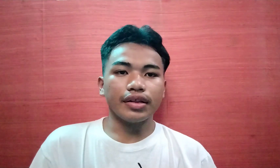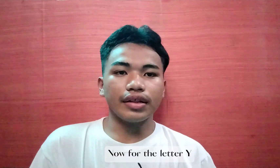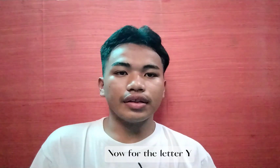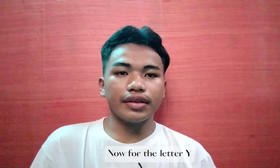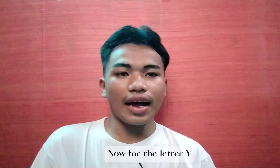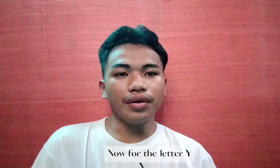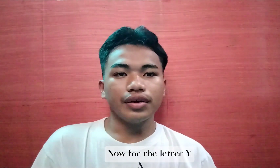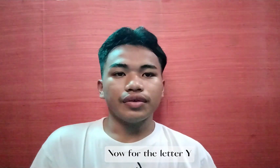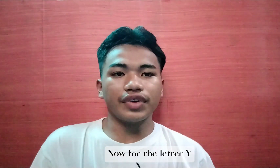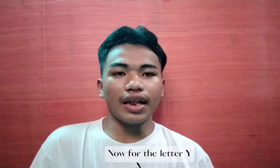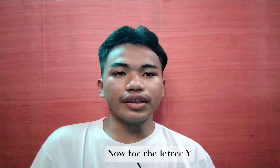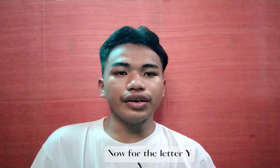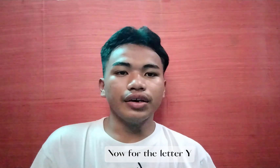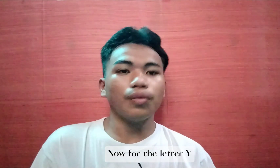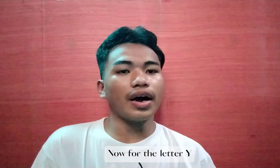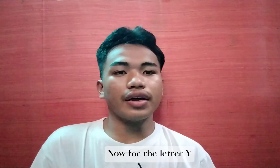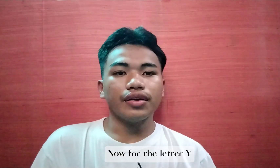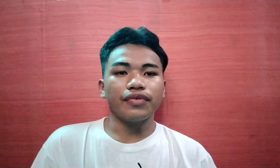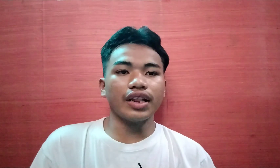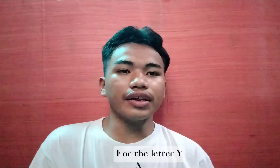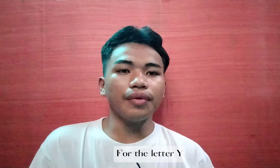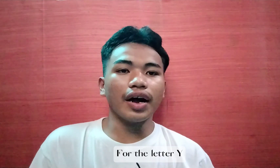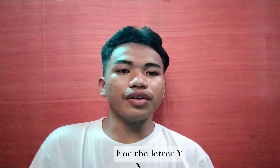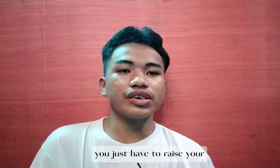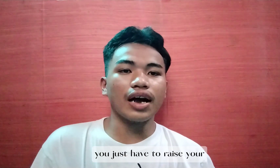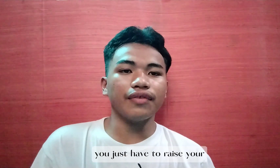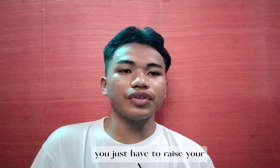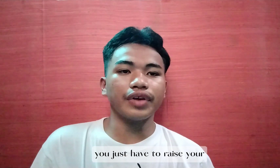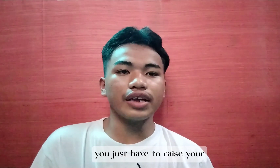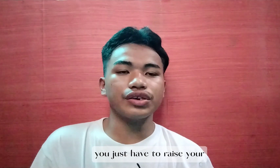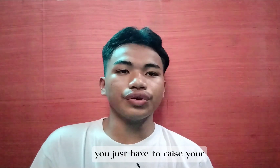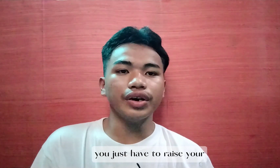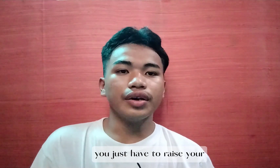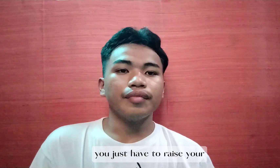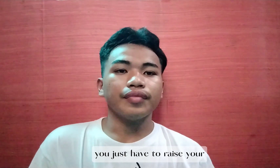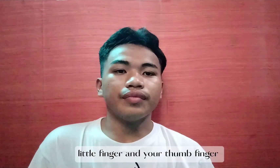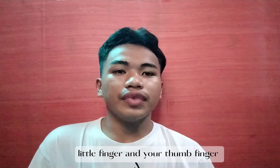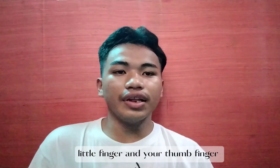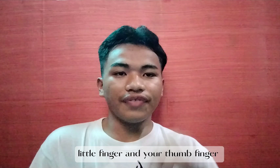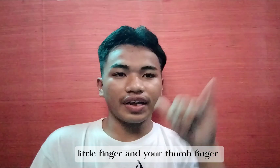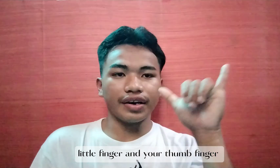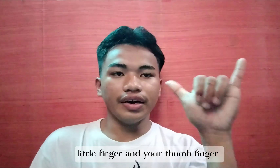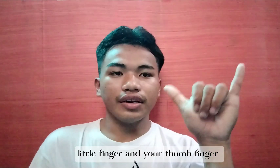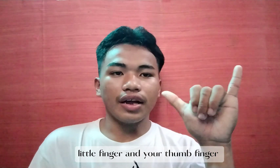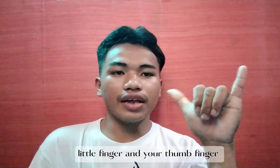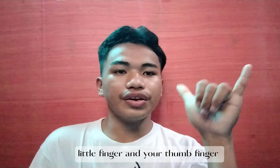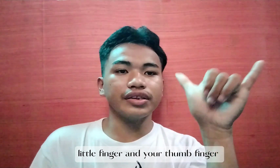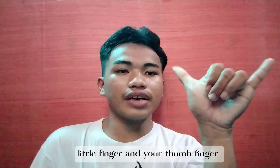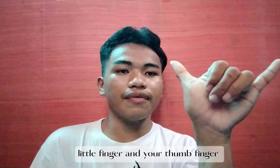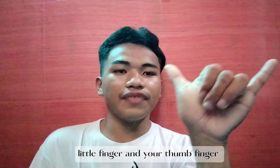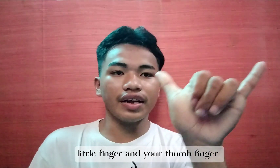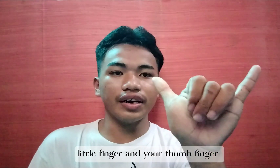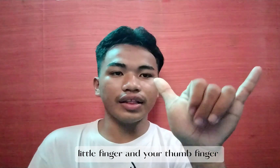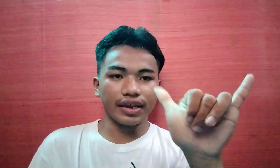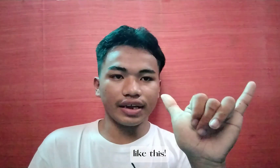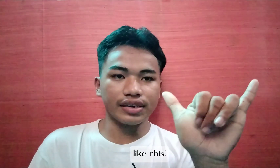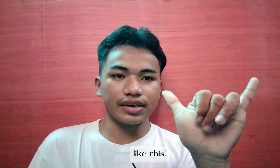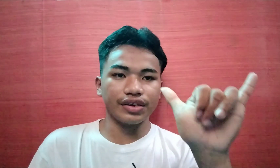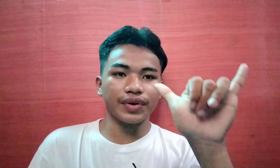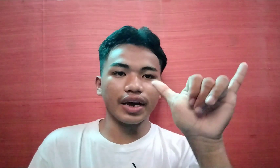And now, for the letter Y. For the letter Y, you just have to raise your little finger and your thumb finger like this. And you've